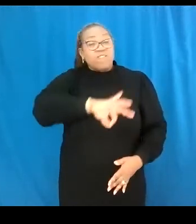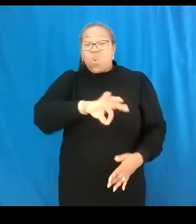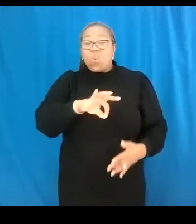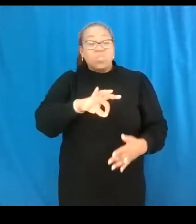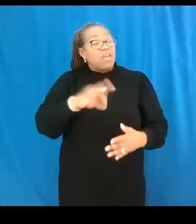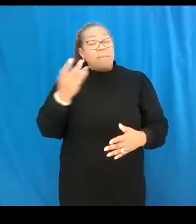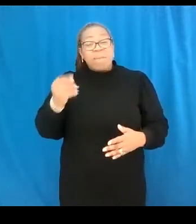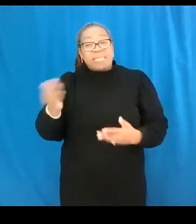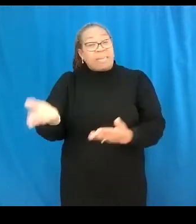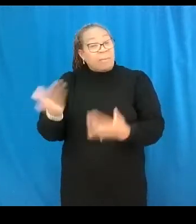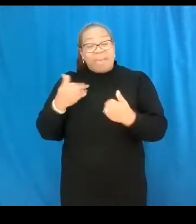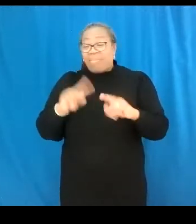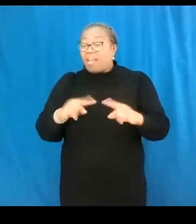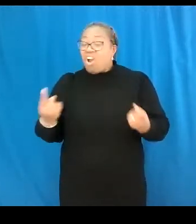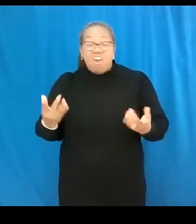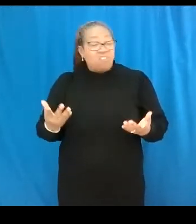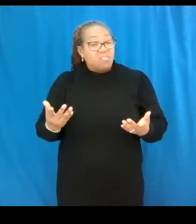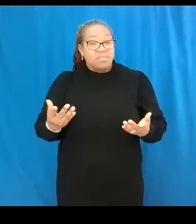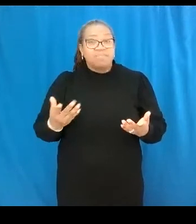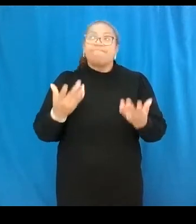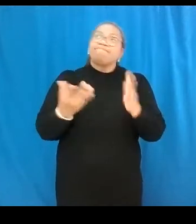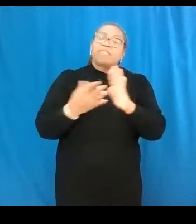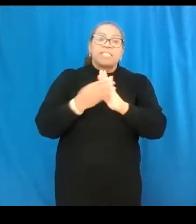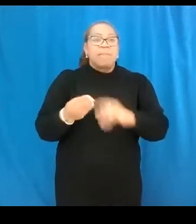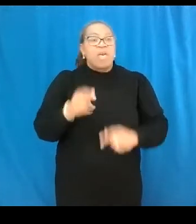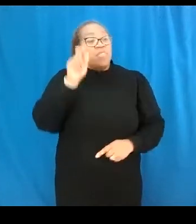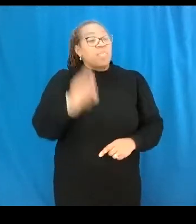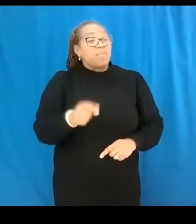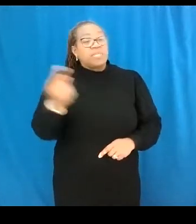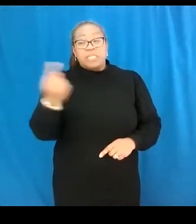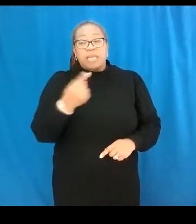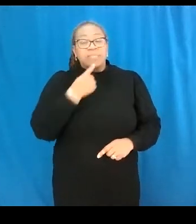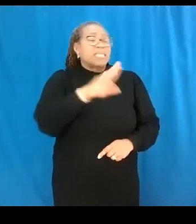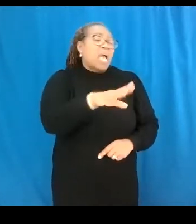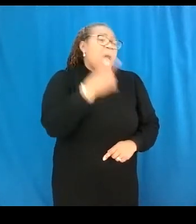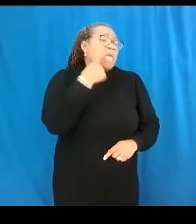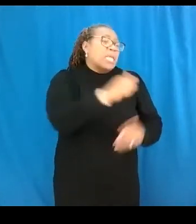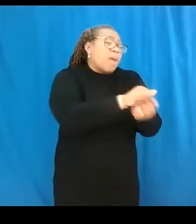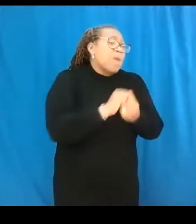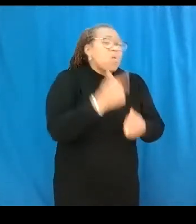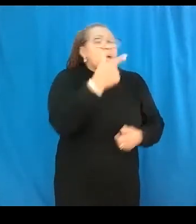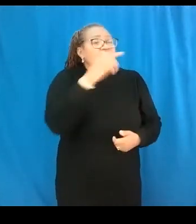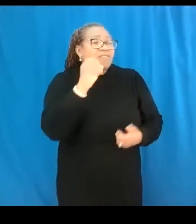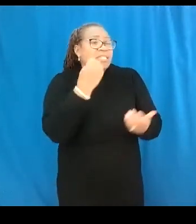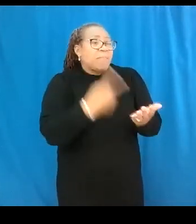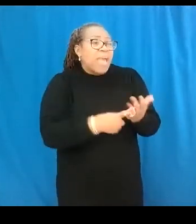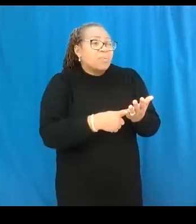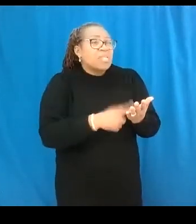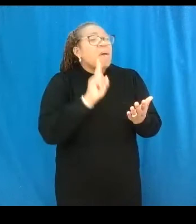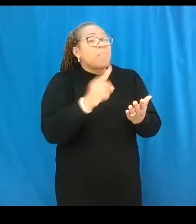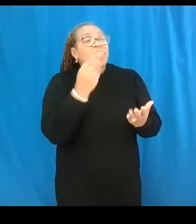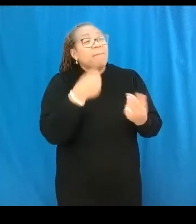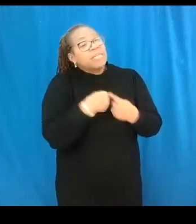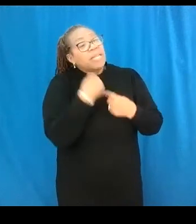back. It reminds me of those people that say, can I borrow 70 quid and I'll monzo it to you tonight? But